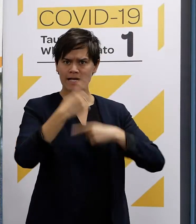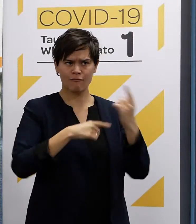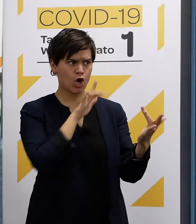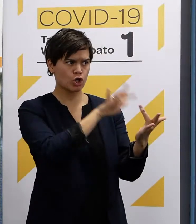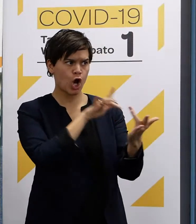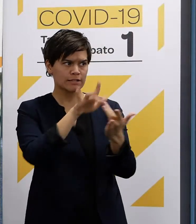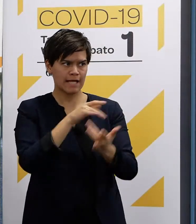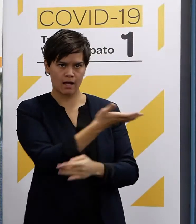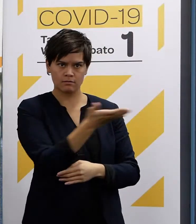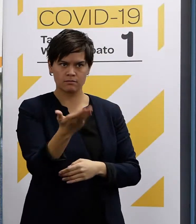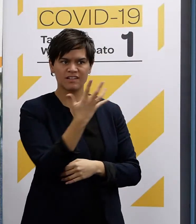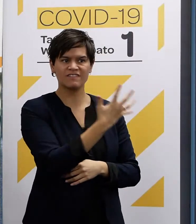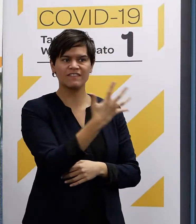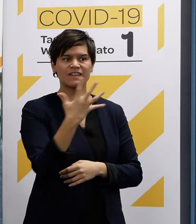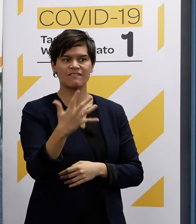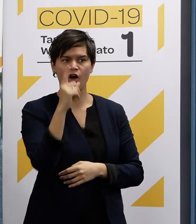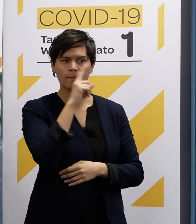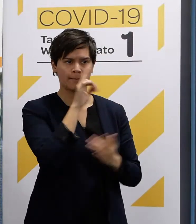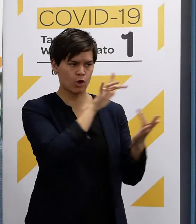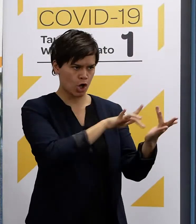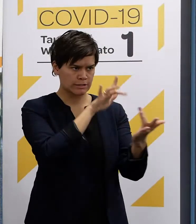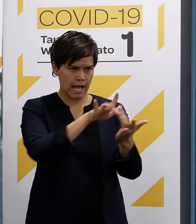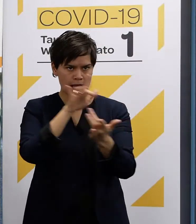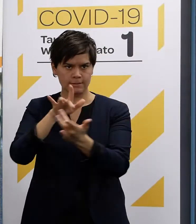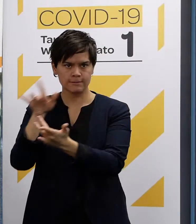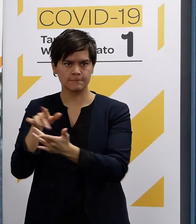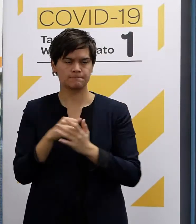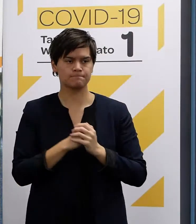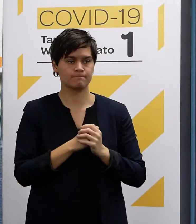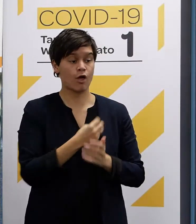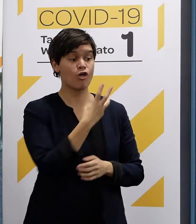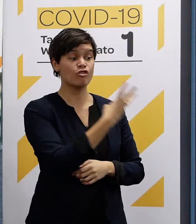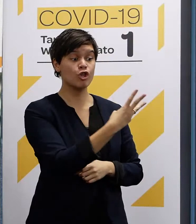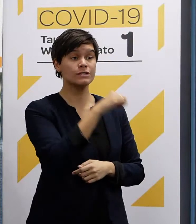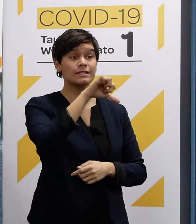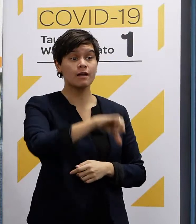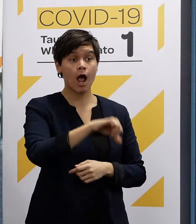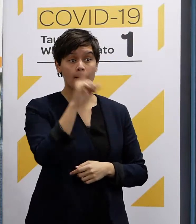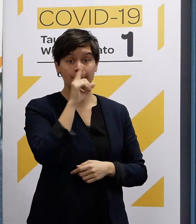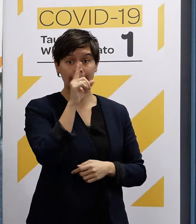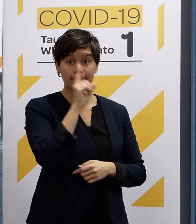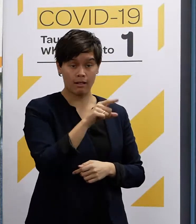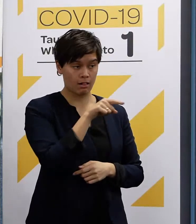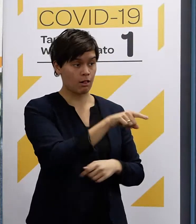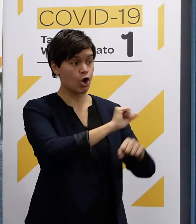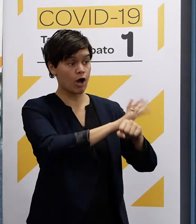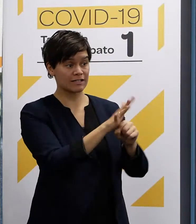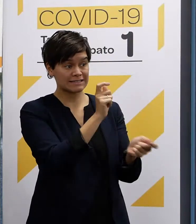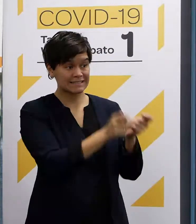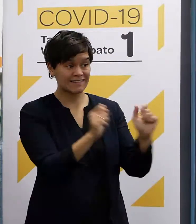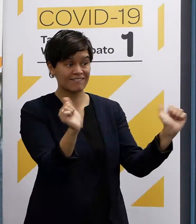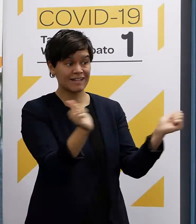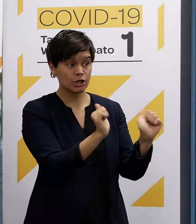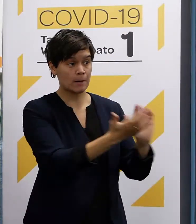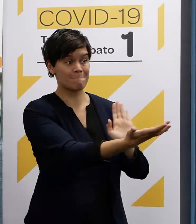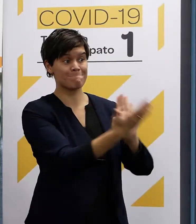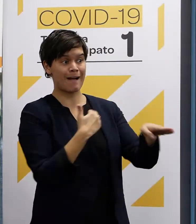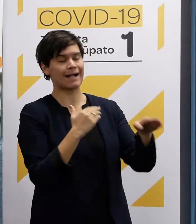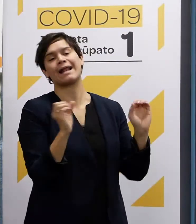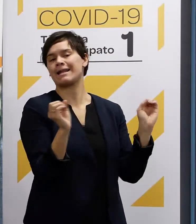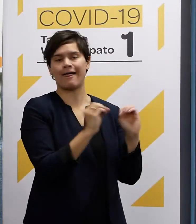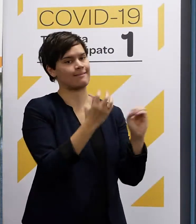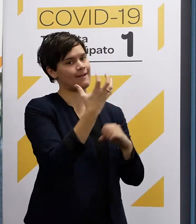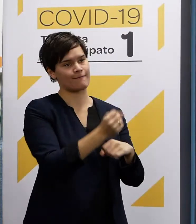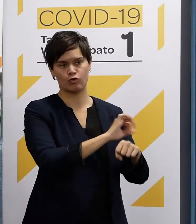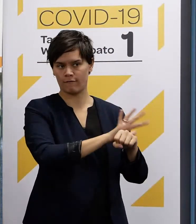left the facility. Of these people, 39 have returned negative tests for COVID-19. 2